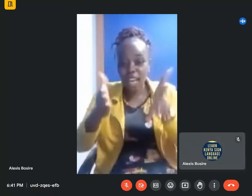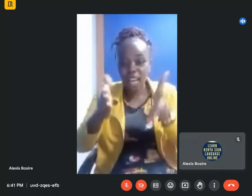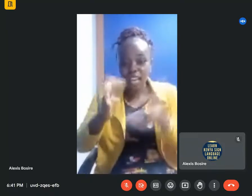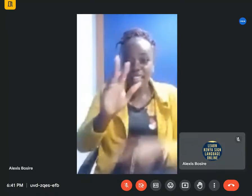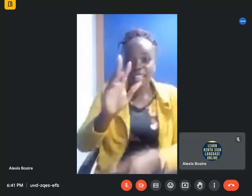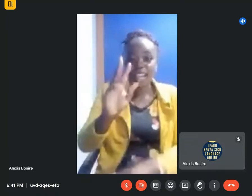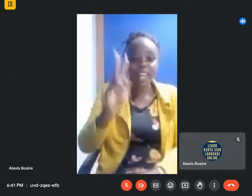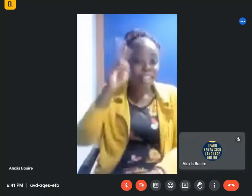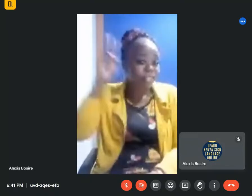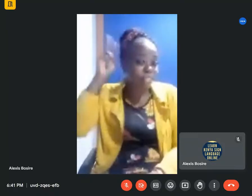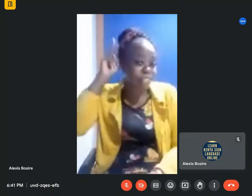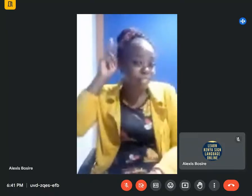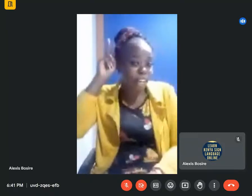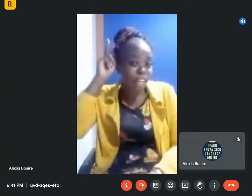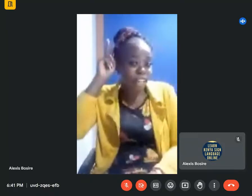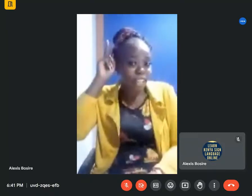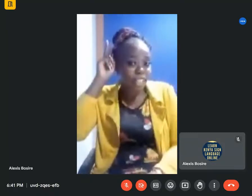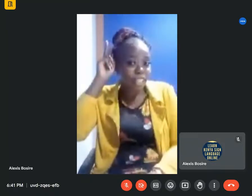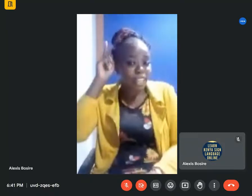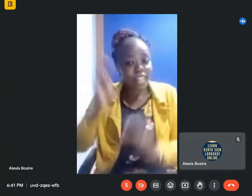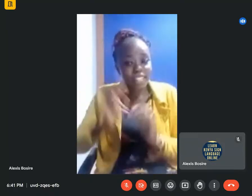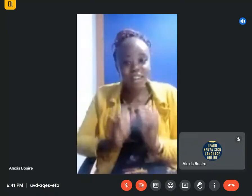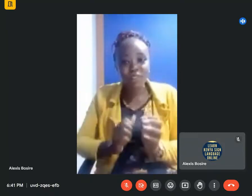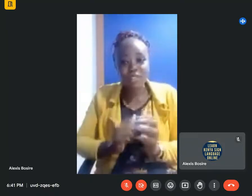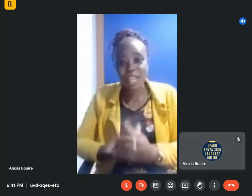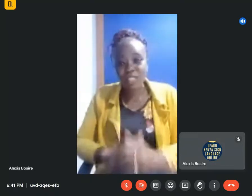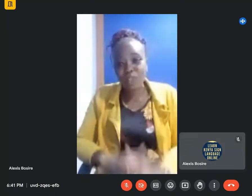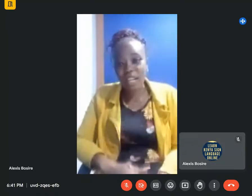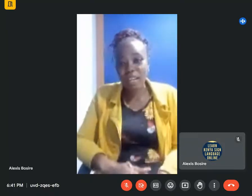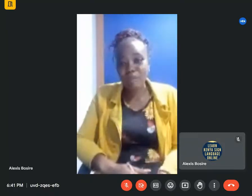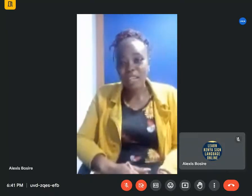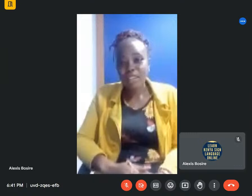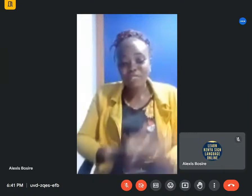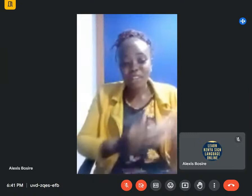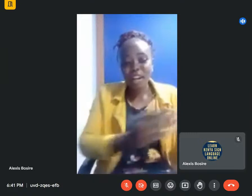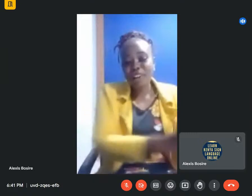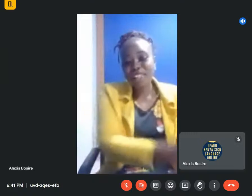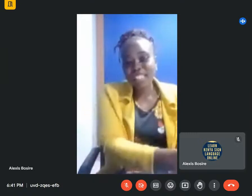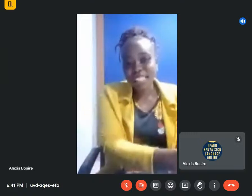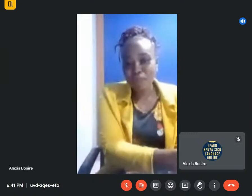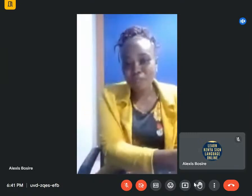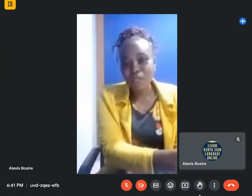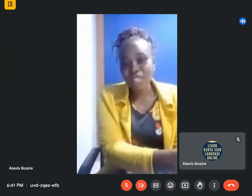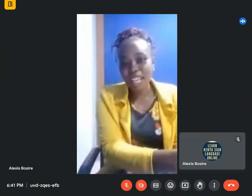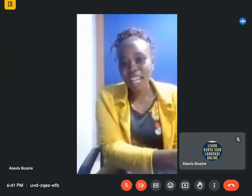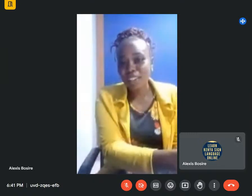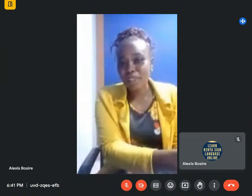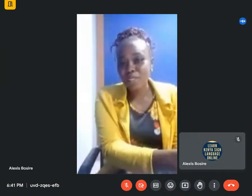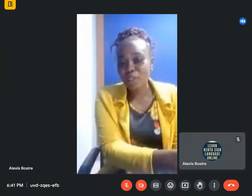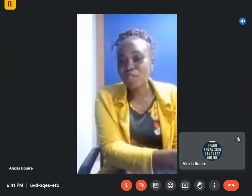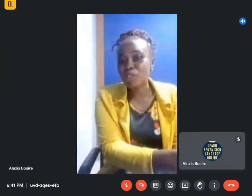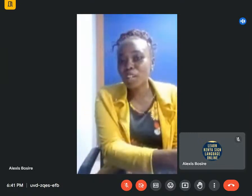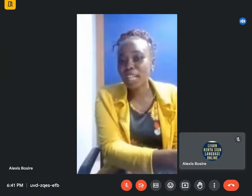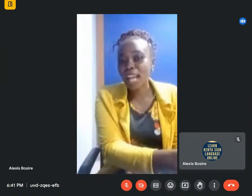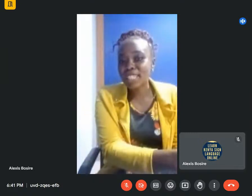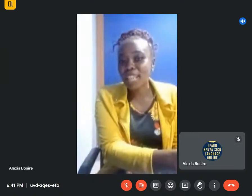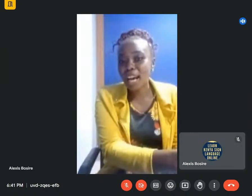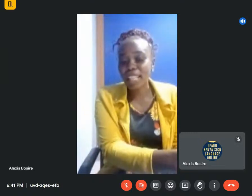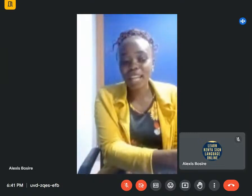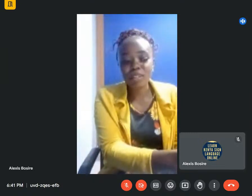Doctor, then Vivian. That is how you start your name. For now, some of you will get lost because you've not learned. That is why